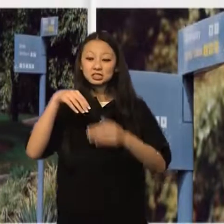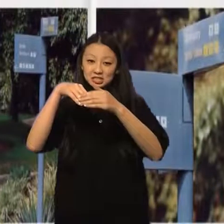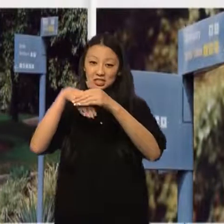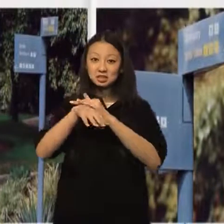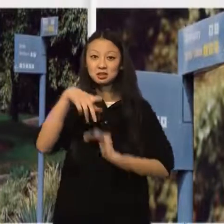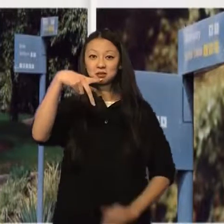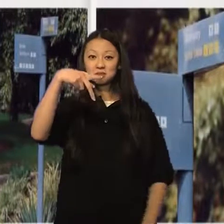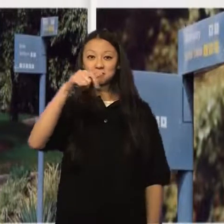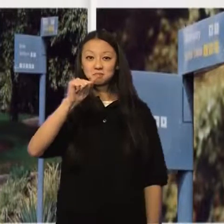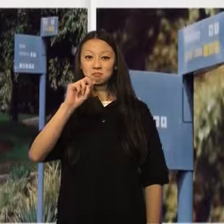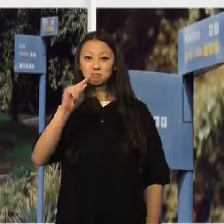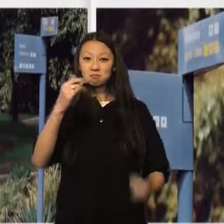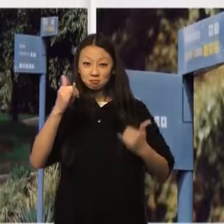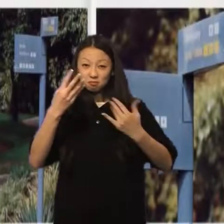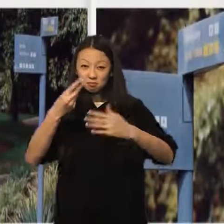The little girl goes to the park.